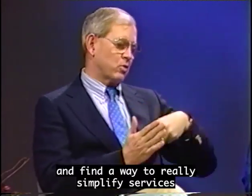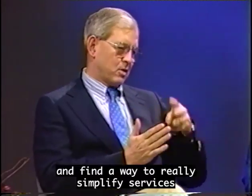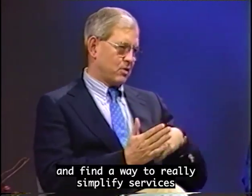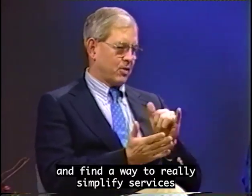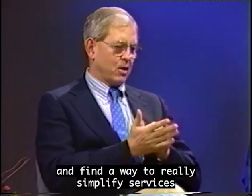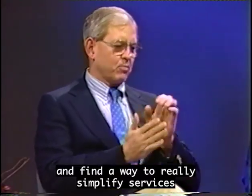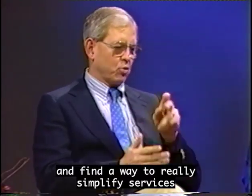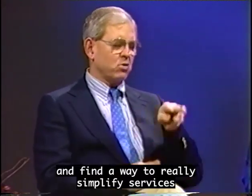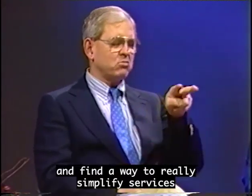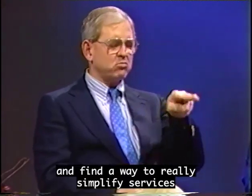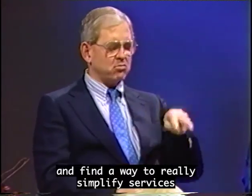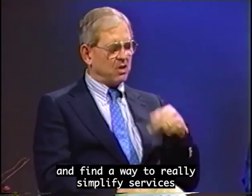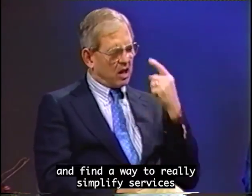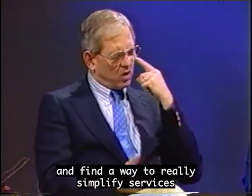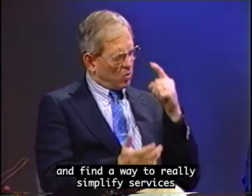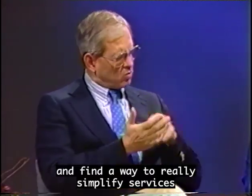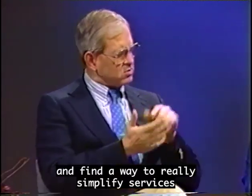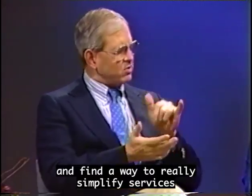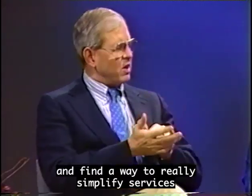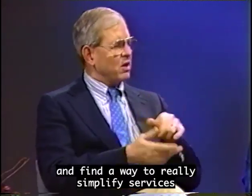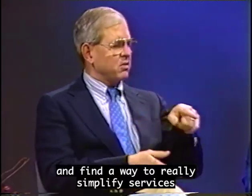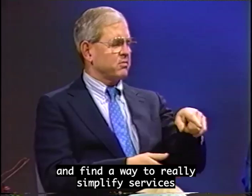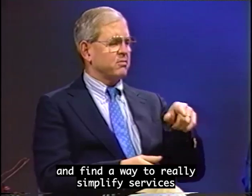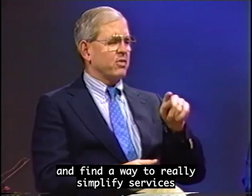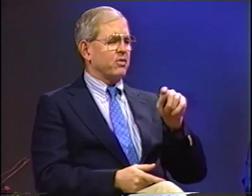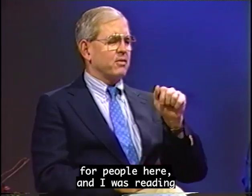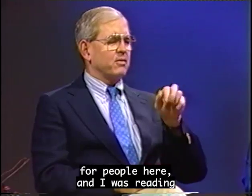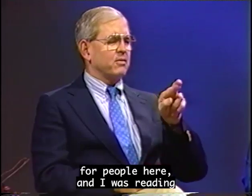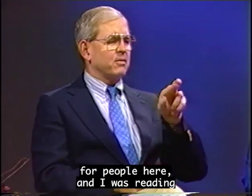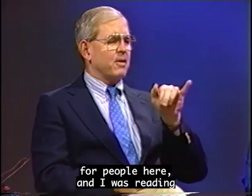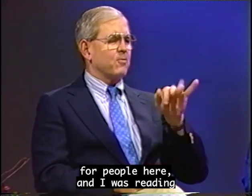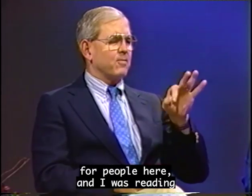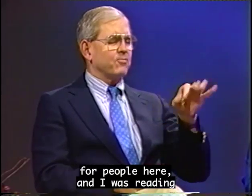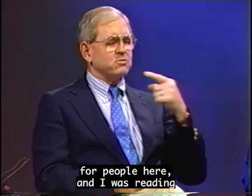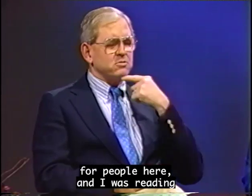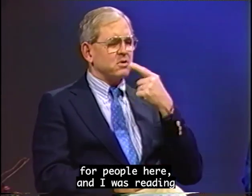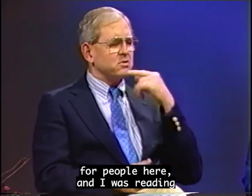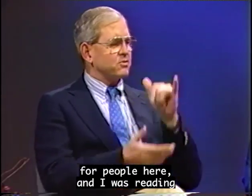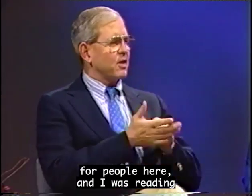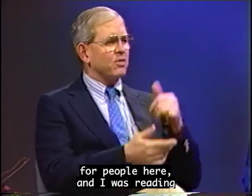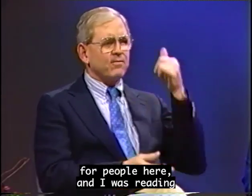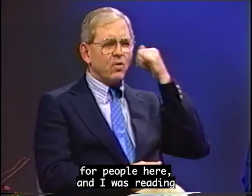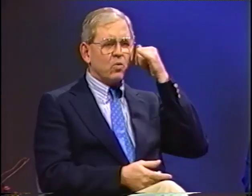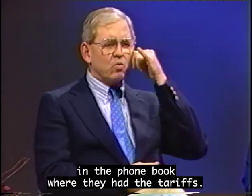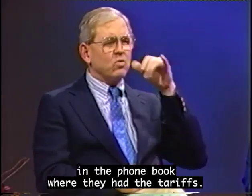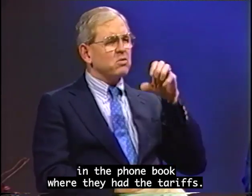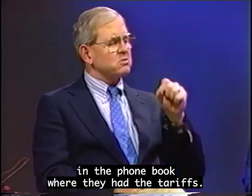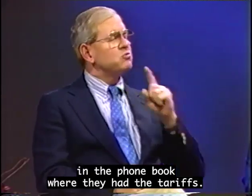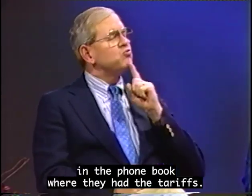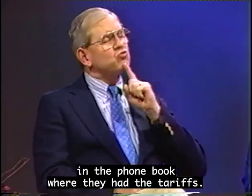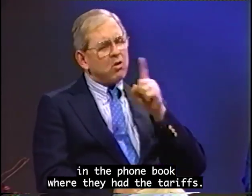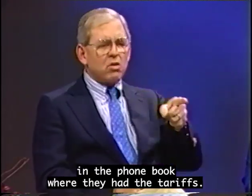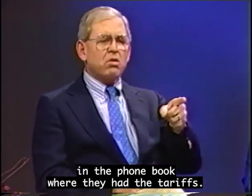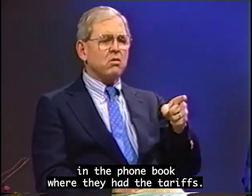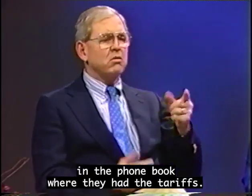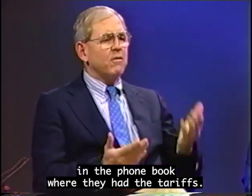and find a way to really simplify services for people here. And I was reading in the phone book where they had the